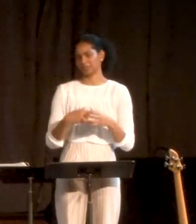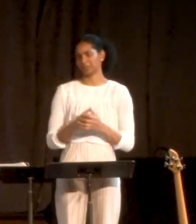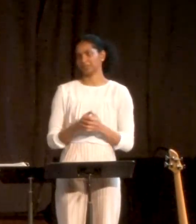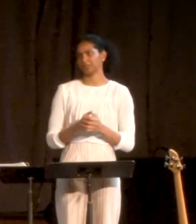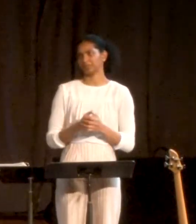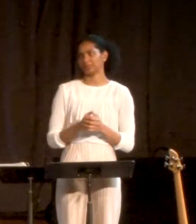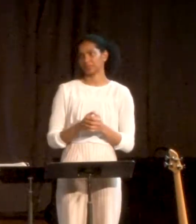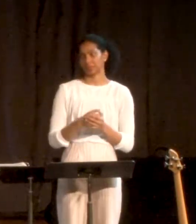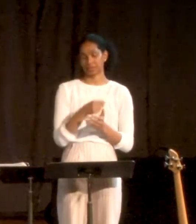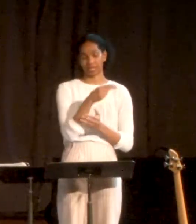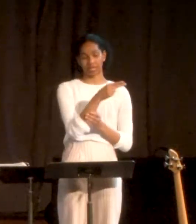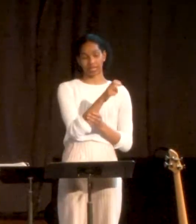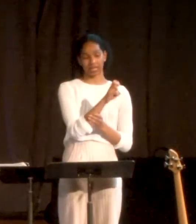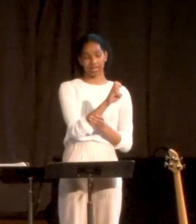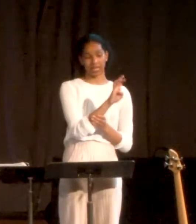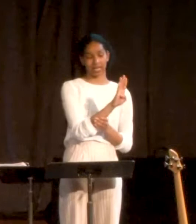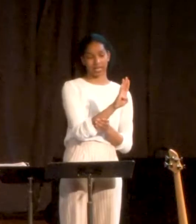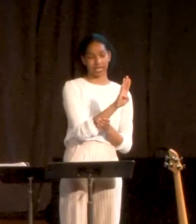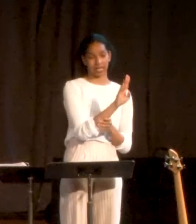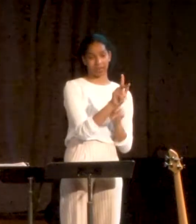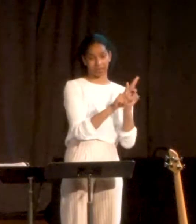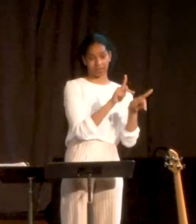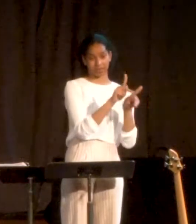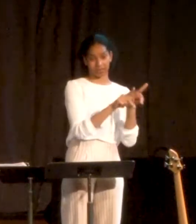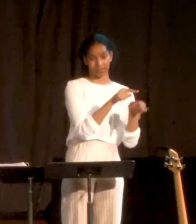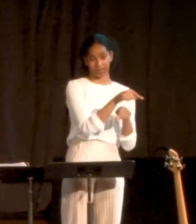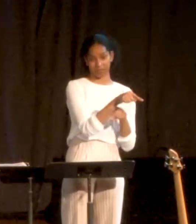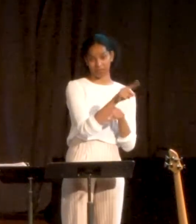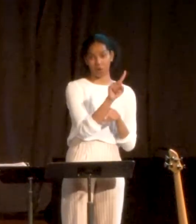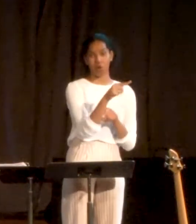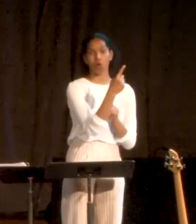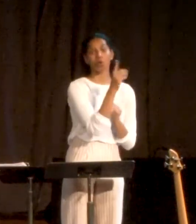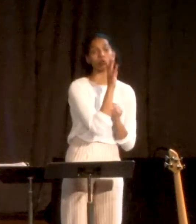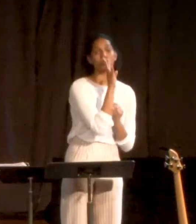The Hebraists, who spoke only Aramaic,